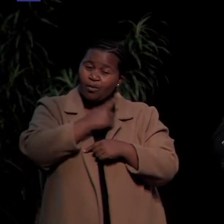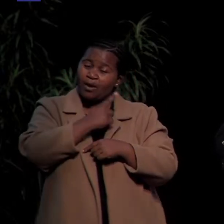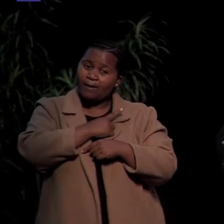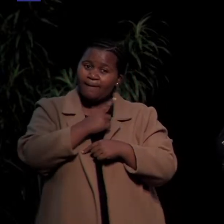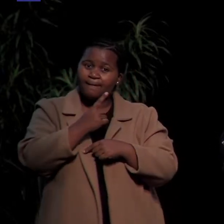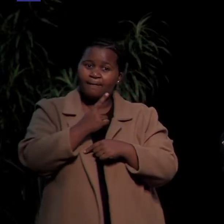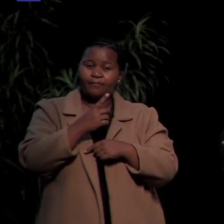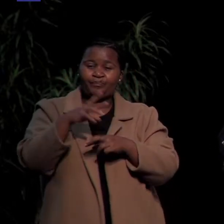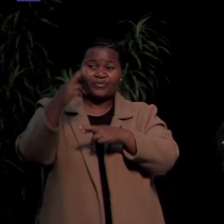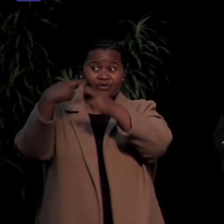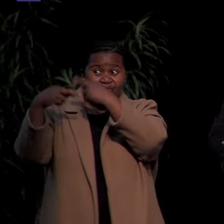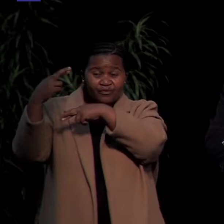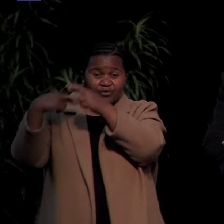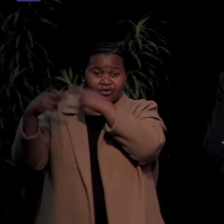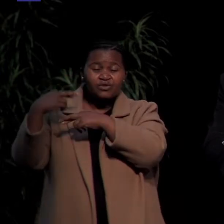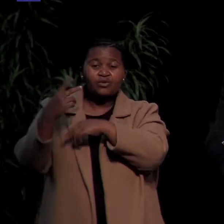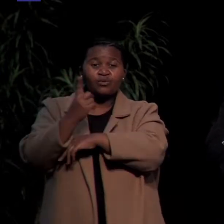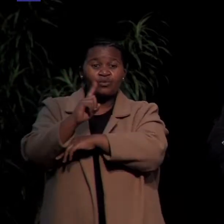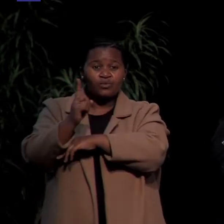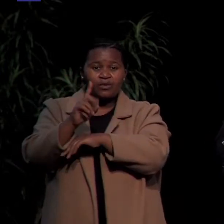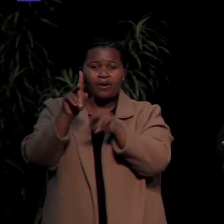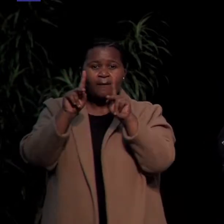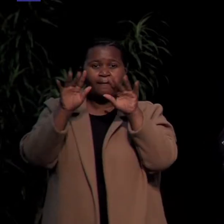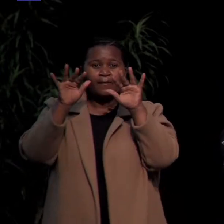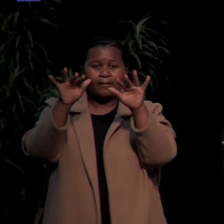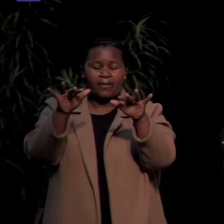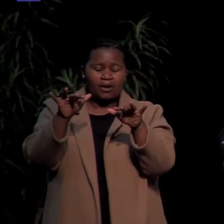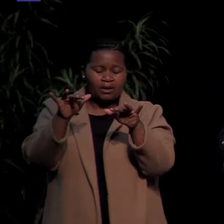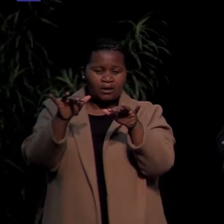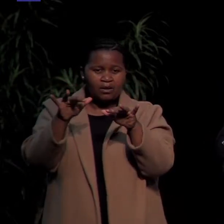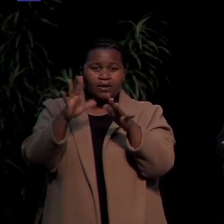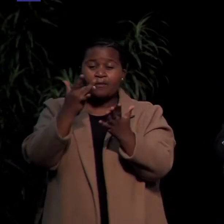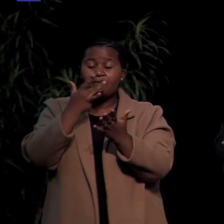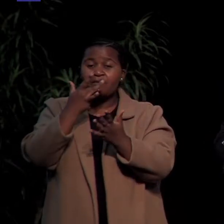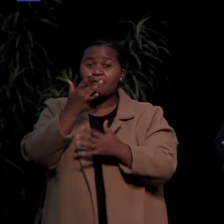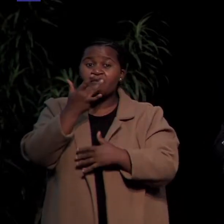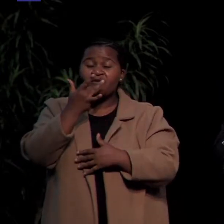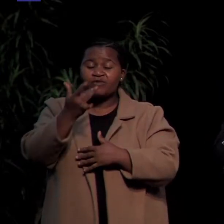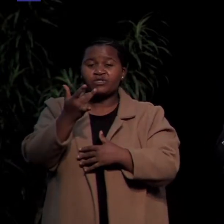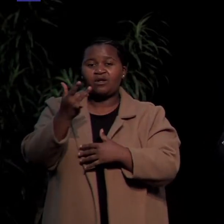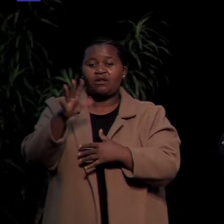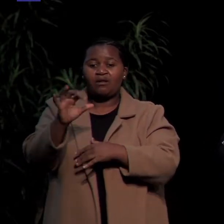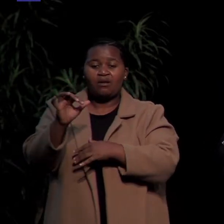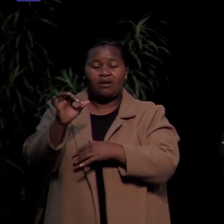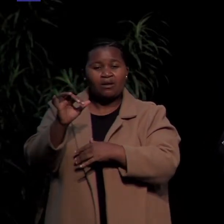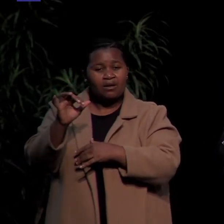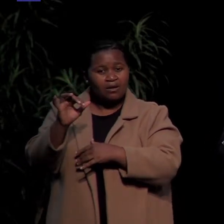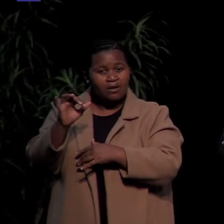the revision of the Public Preferential Procurement